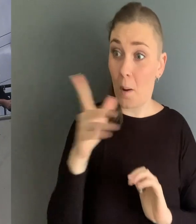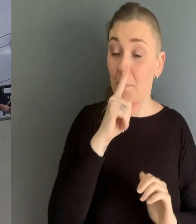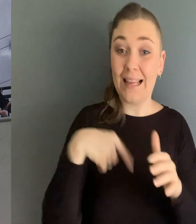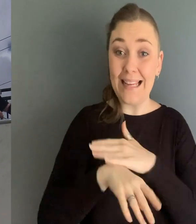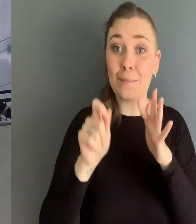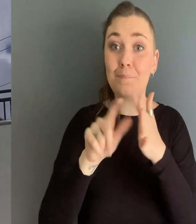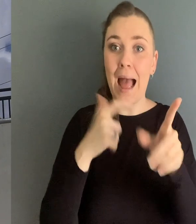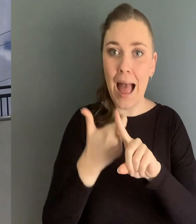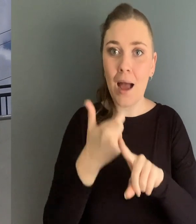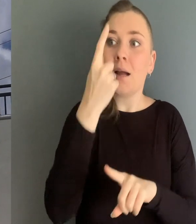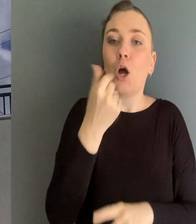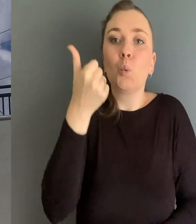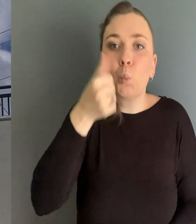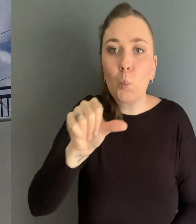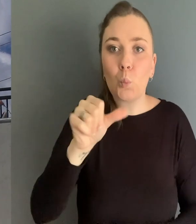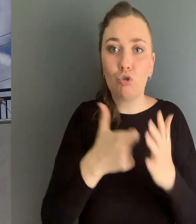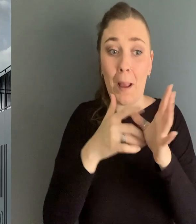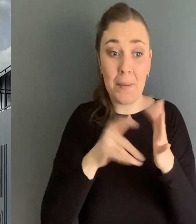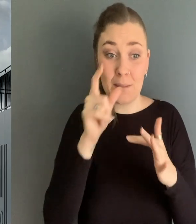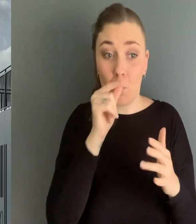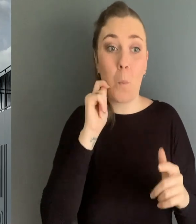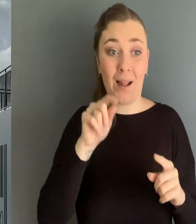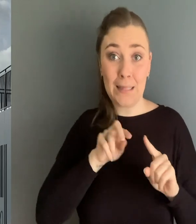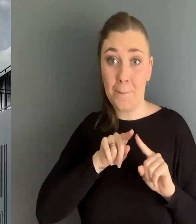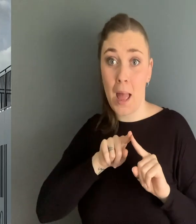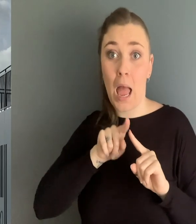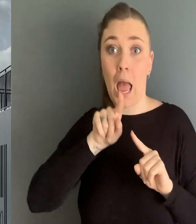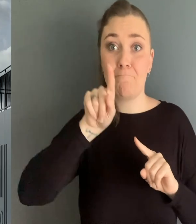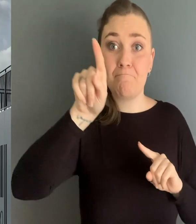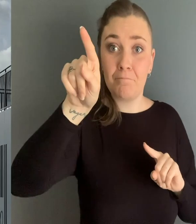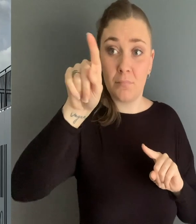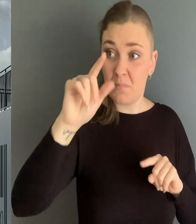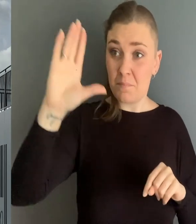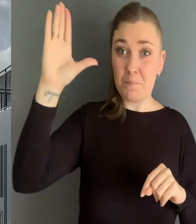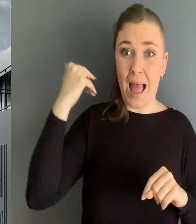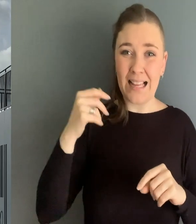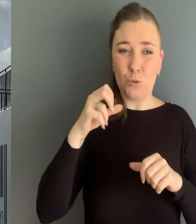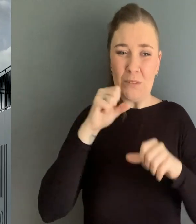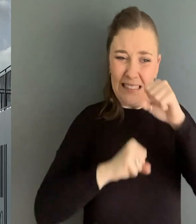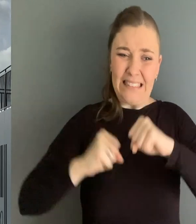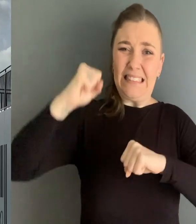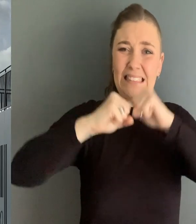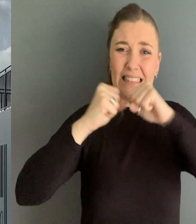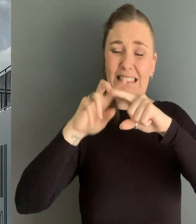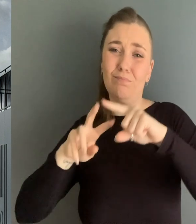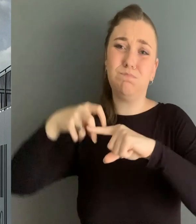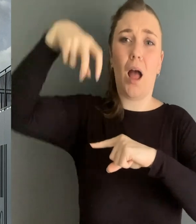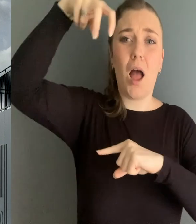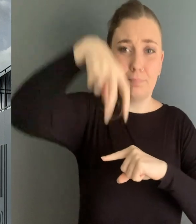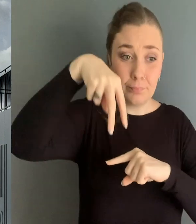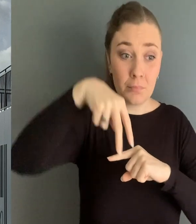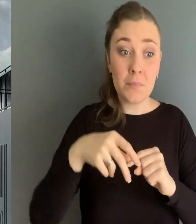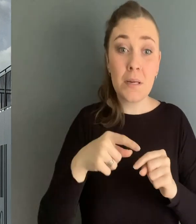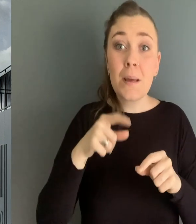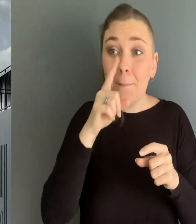use the ramps some would use the ramps to get access to the top of the vert ramp that they previously had to pump to get up to the top of beginners